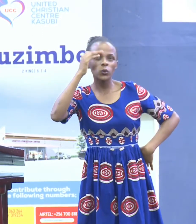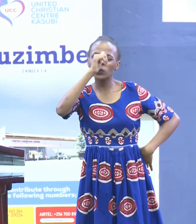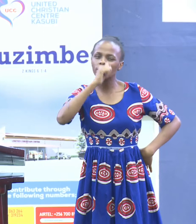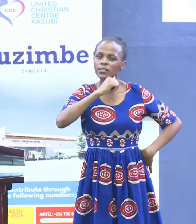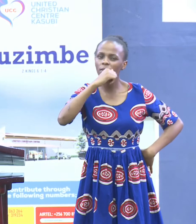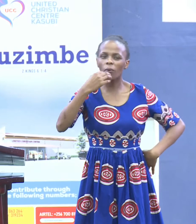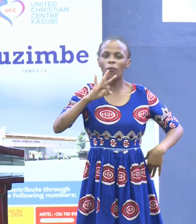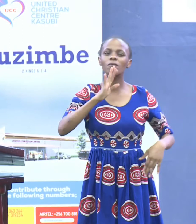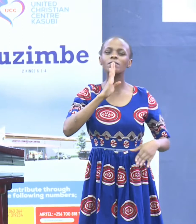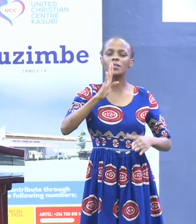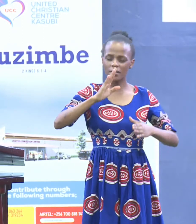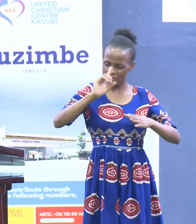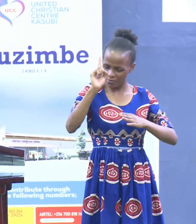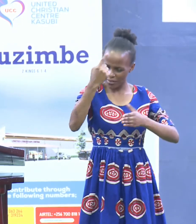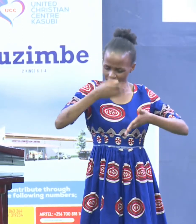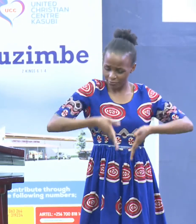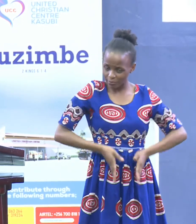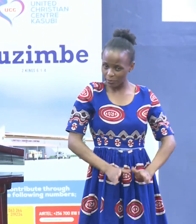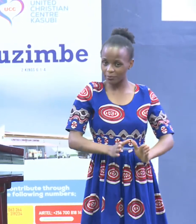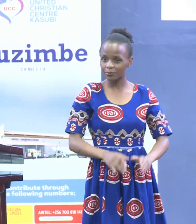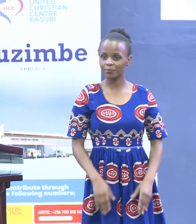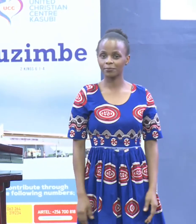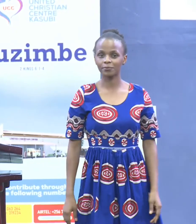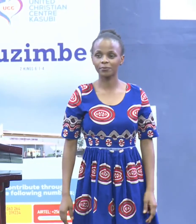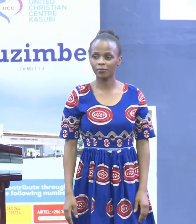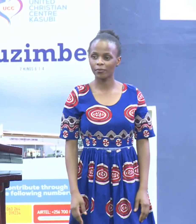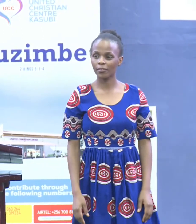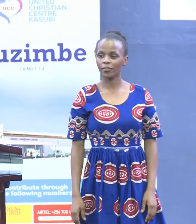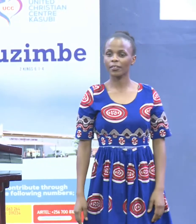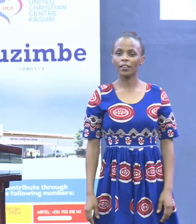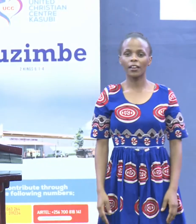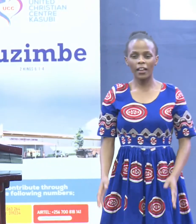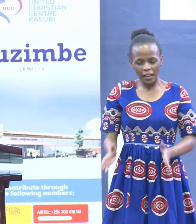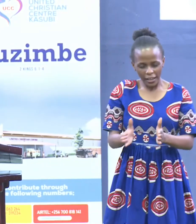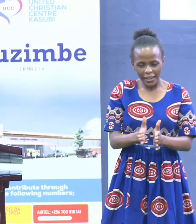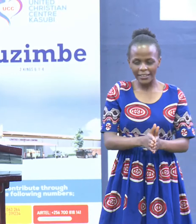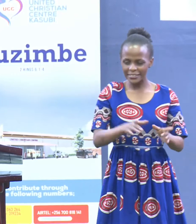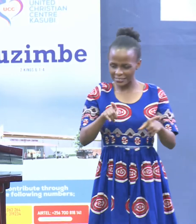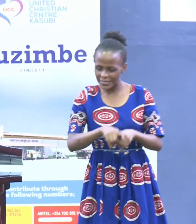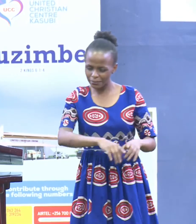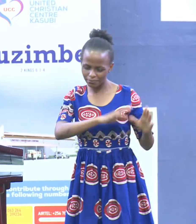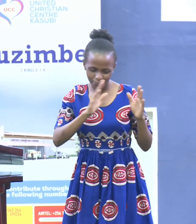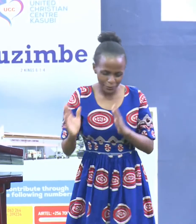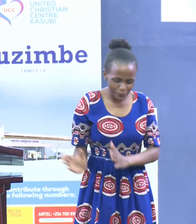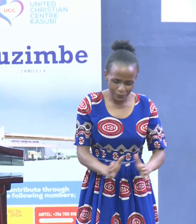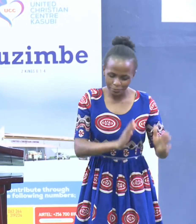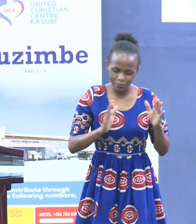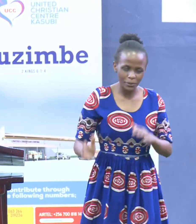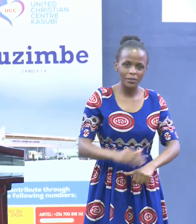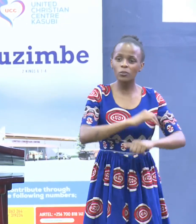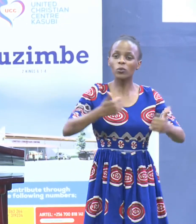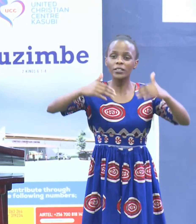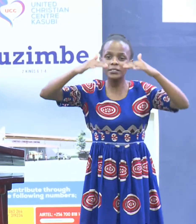omubereberye. Now the mother knew the mystery of being the firstborn. Era n'ateekateeka bulungi Yakobo. And also prepared so